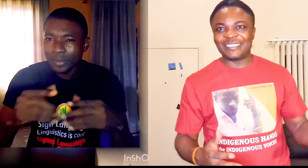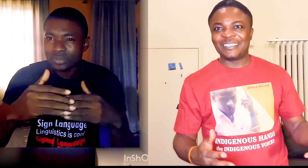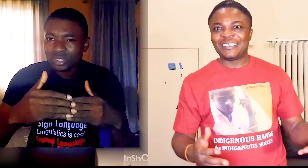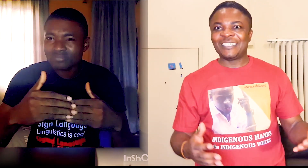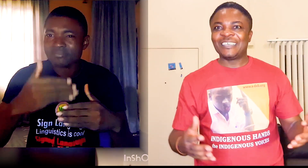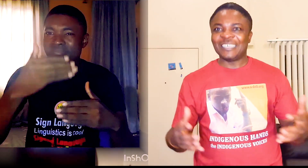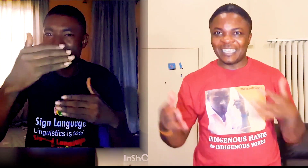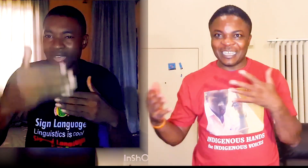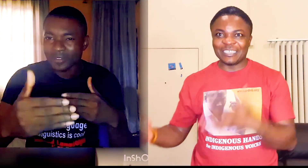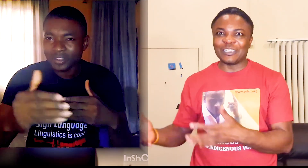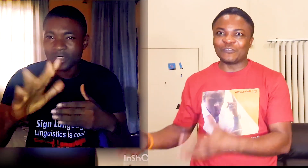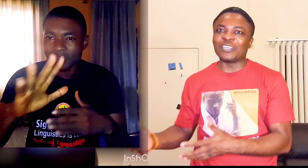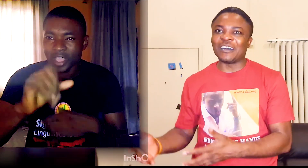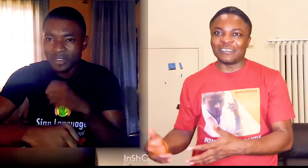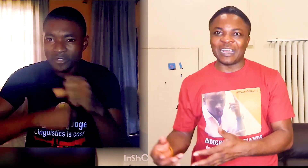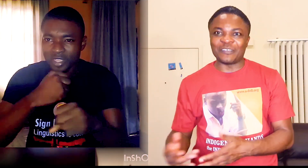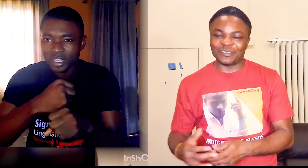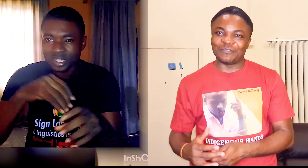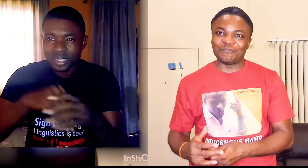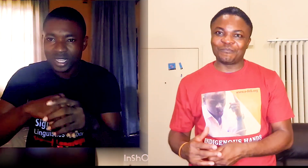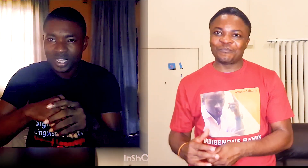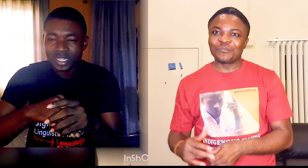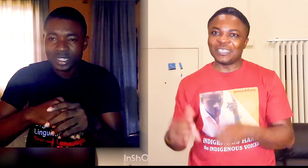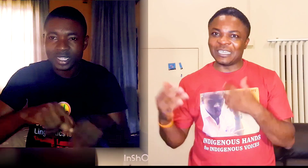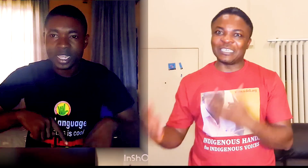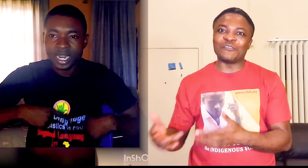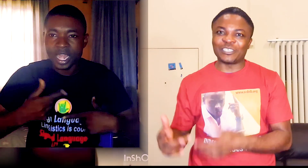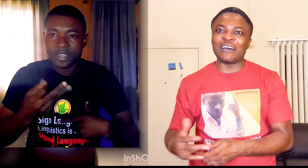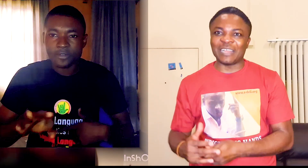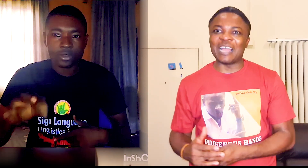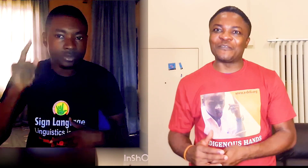years in a deaf child life.